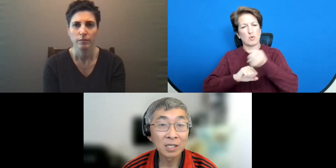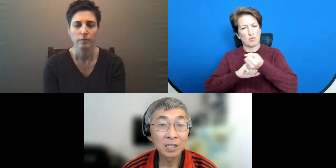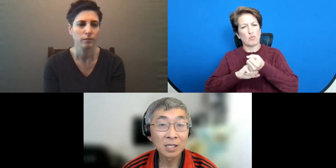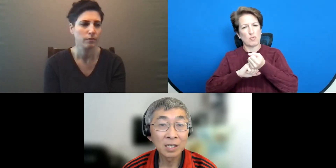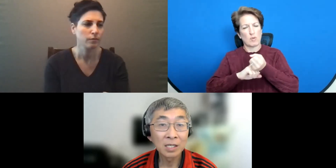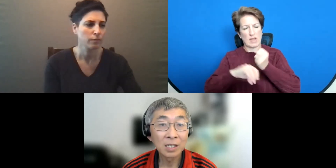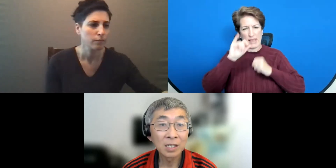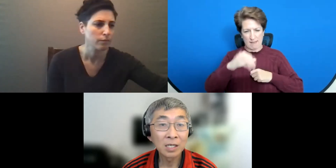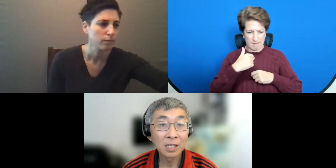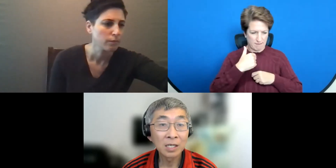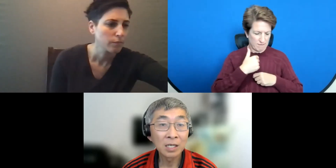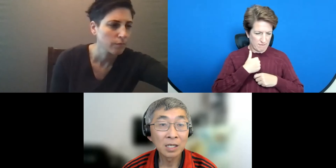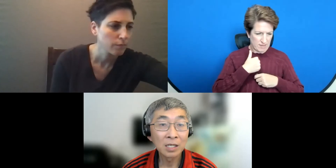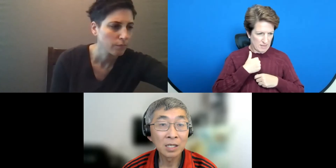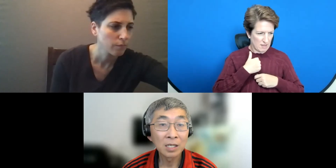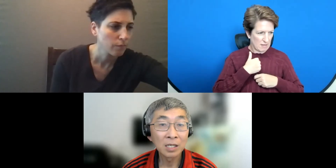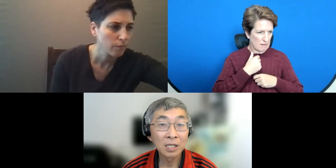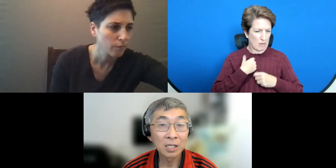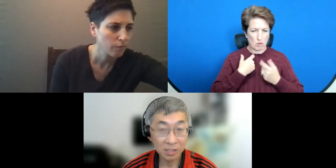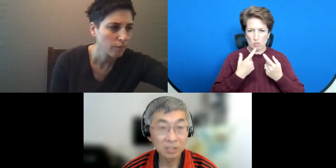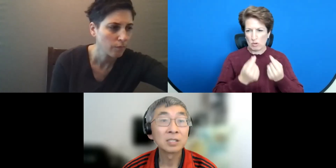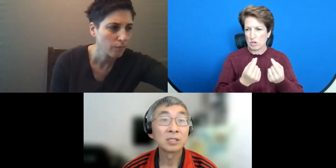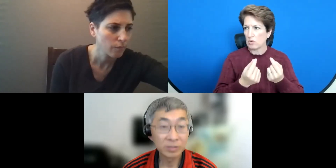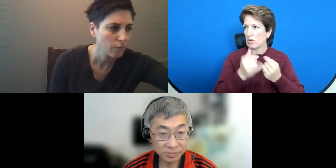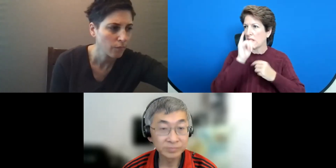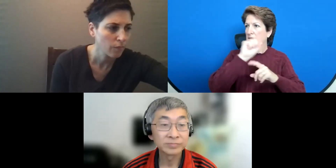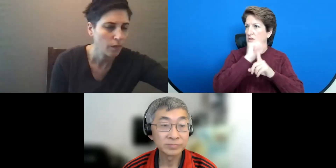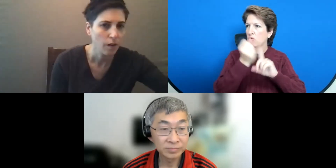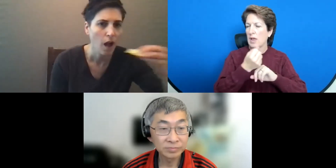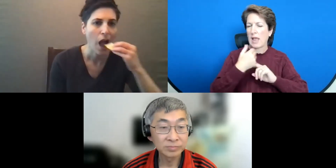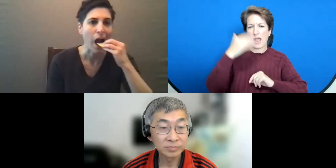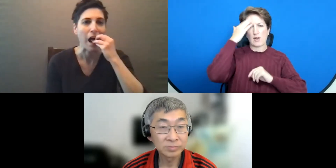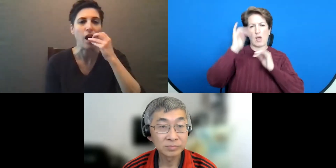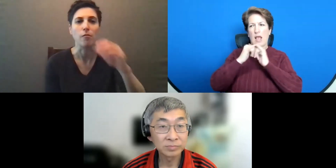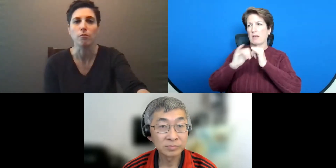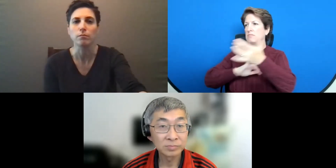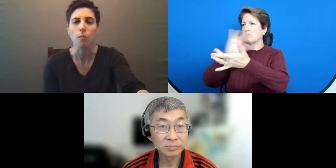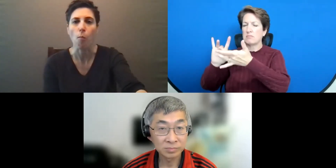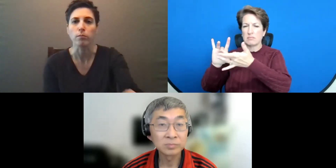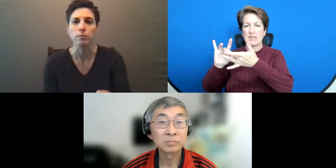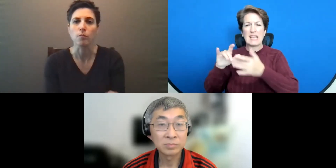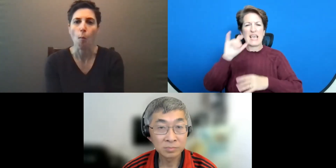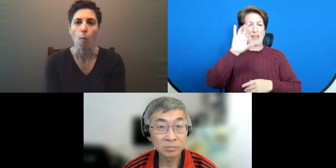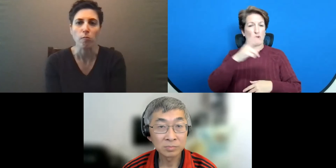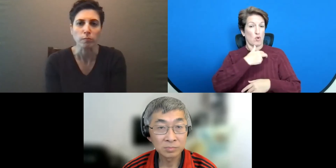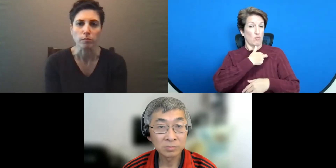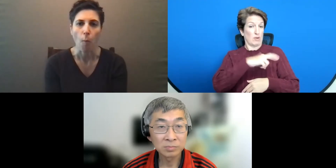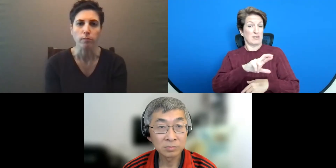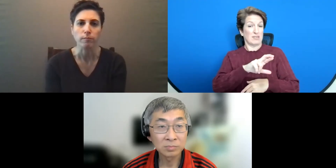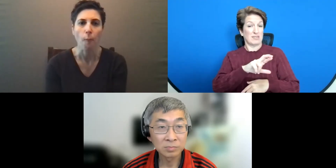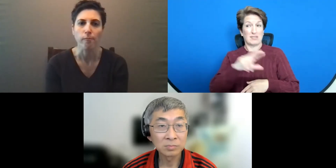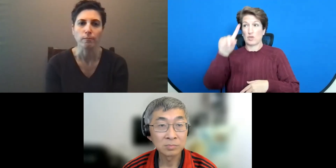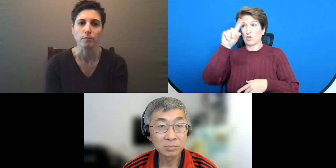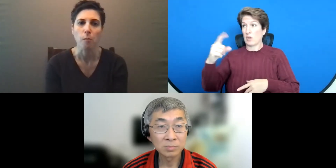experiencing something, like we are not alone, because that the questions comes up related to religious. I have been in that situation